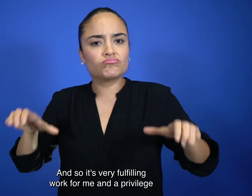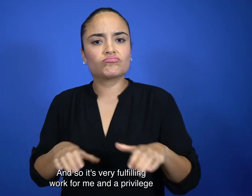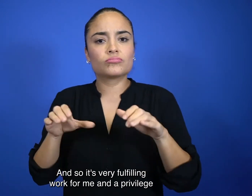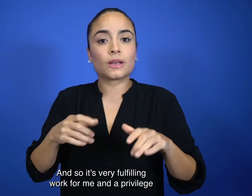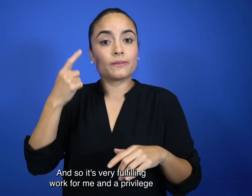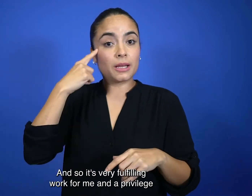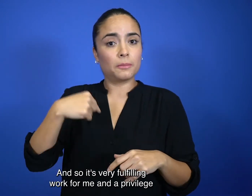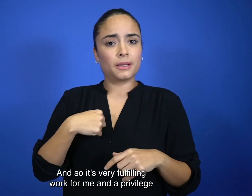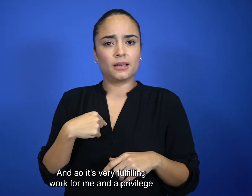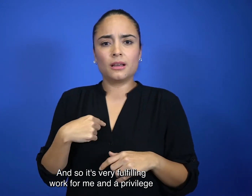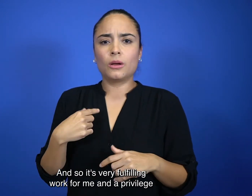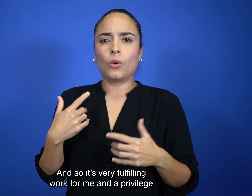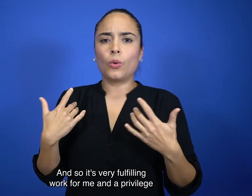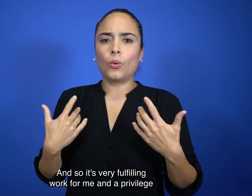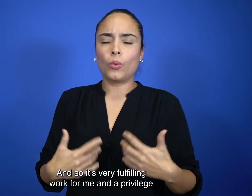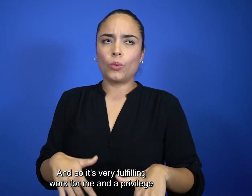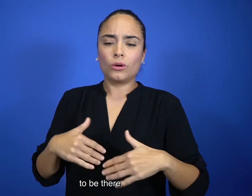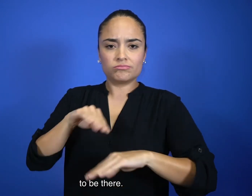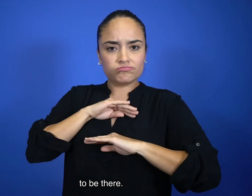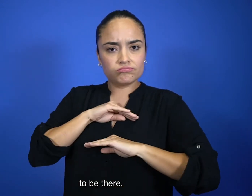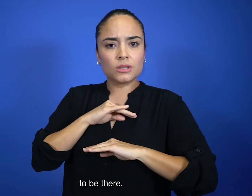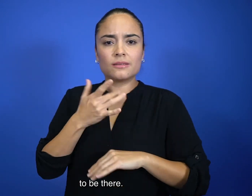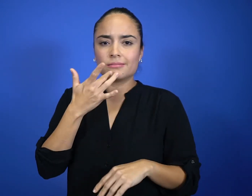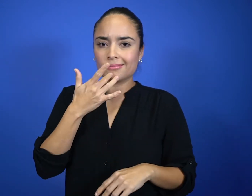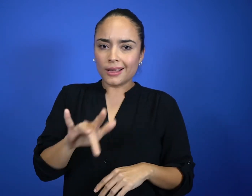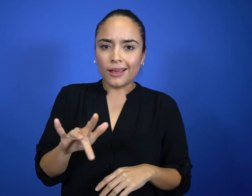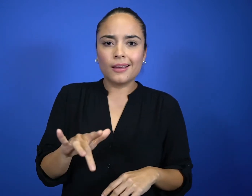me, and a privilege to be there.